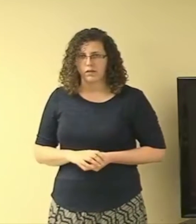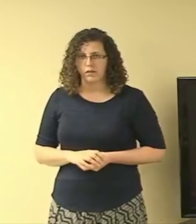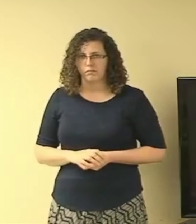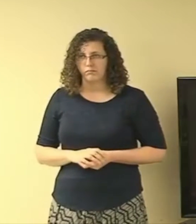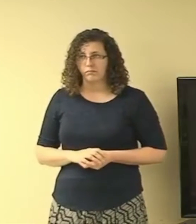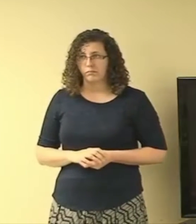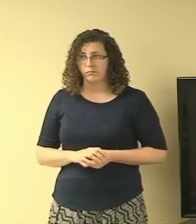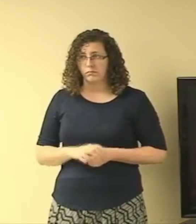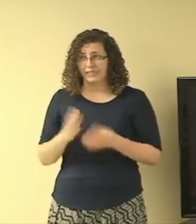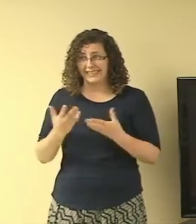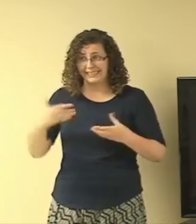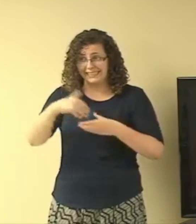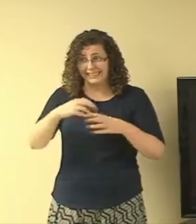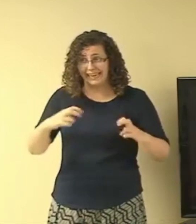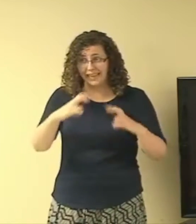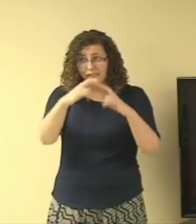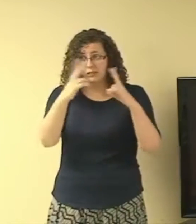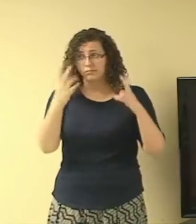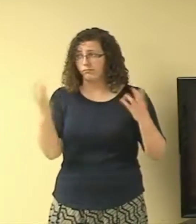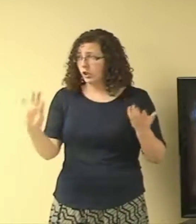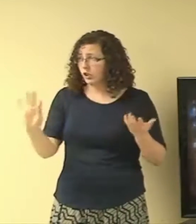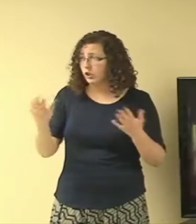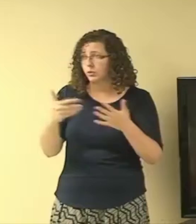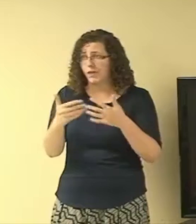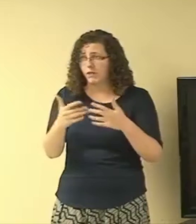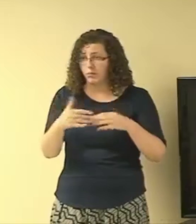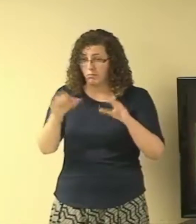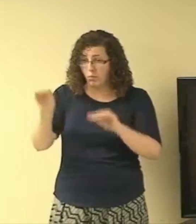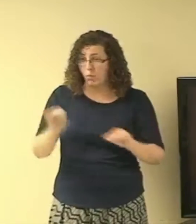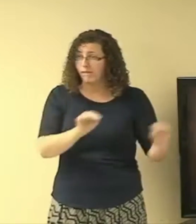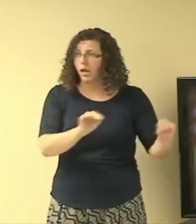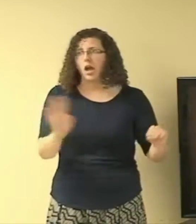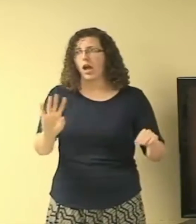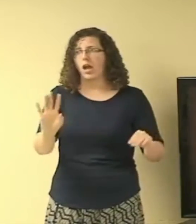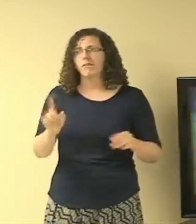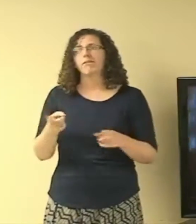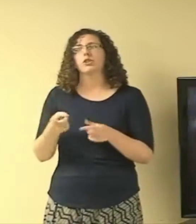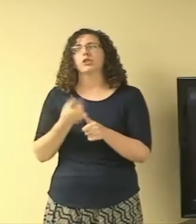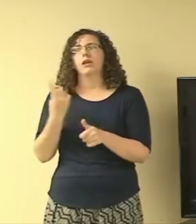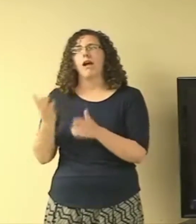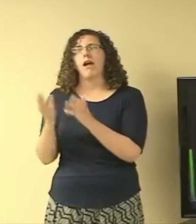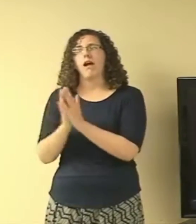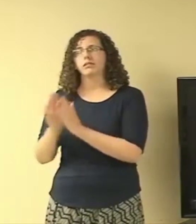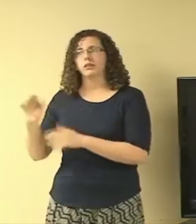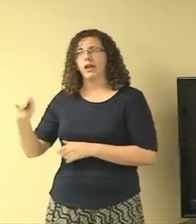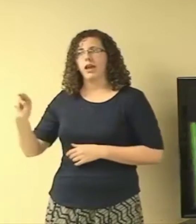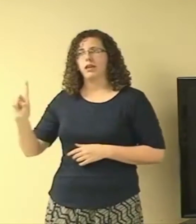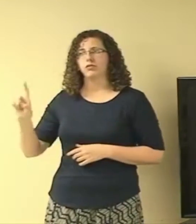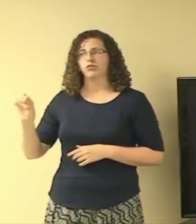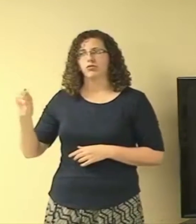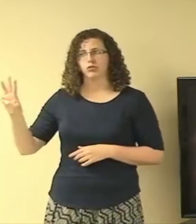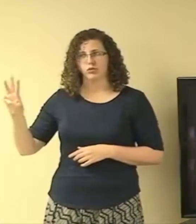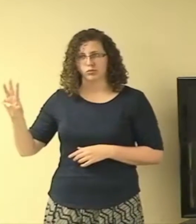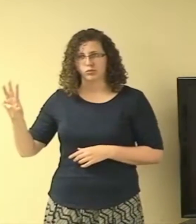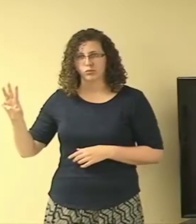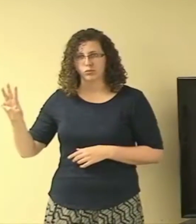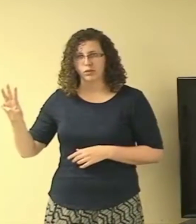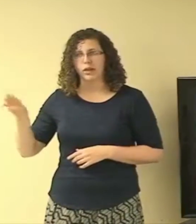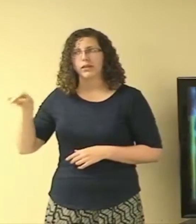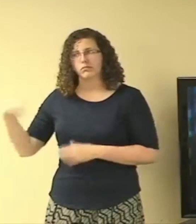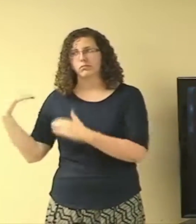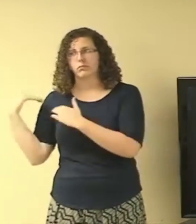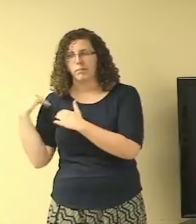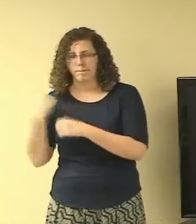in the castle that is of historic value without first checking with Andrew. He is in charge of making sure the castle is taken care of for the